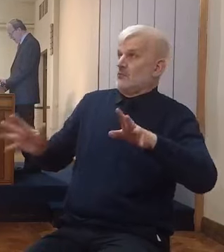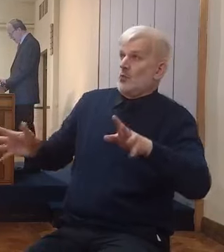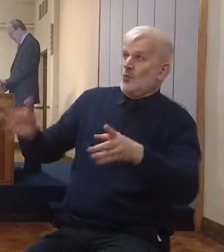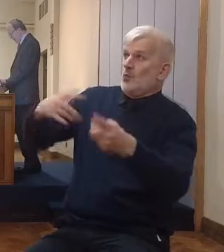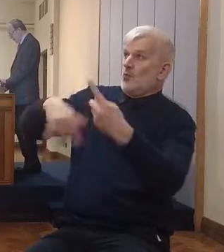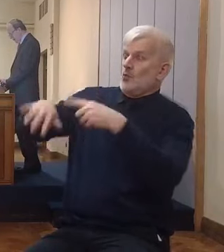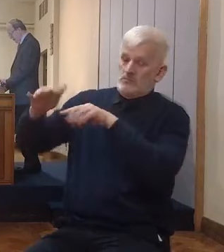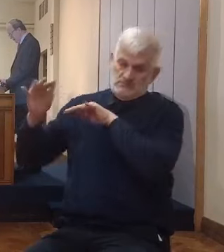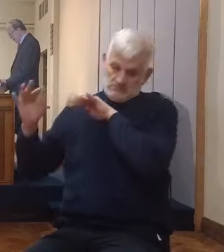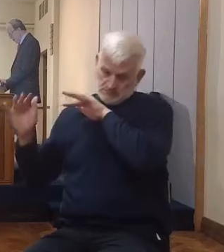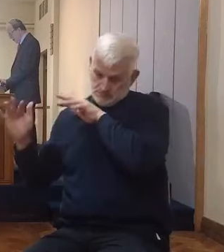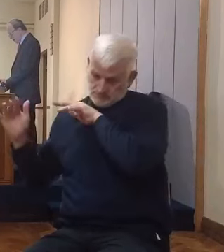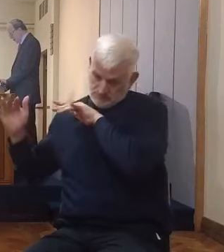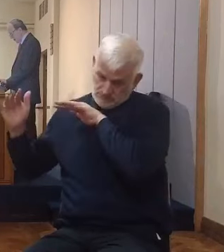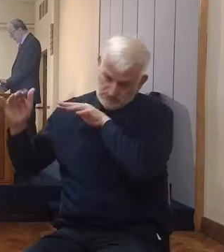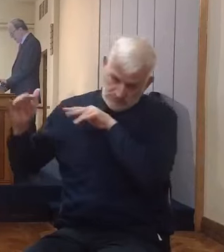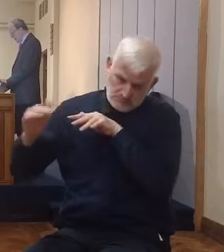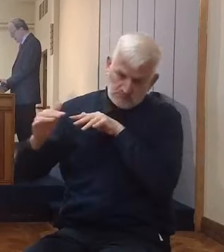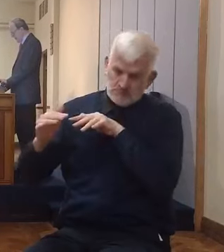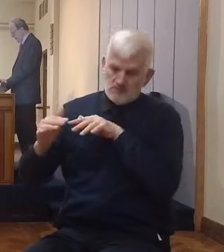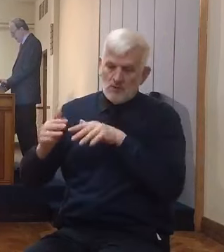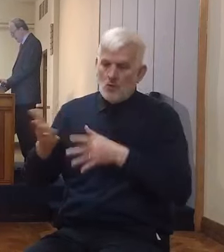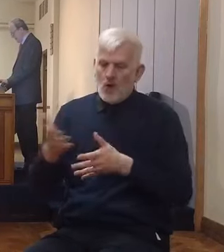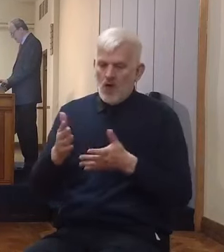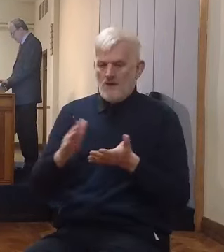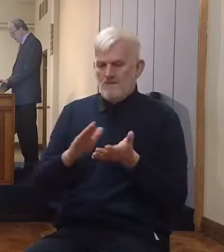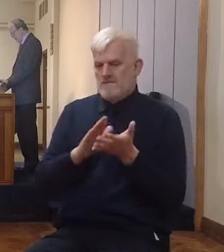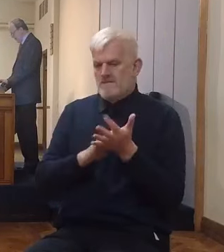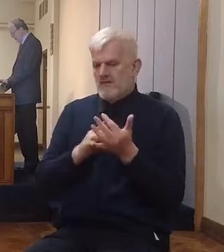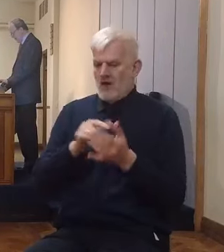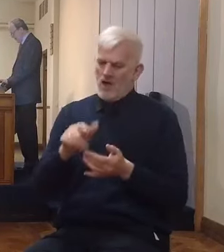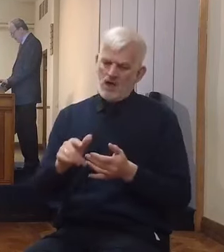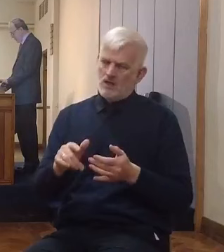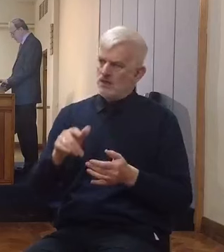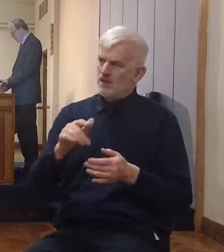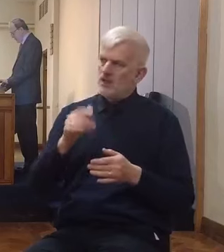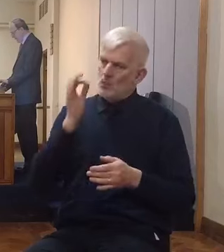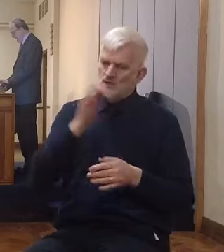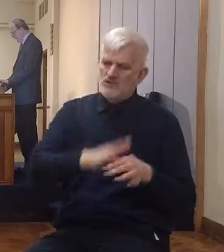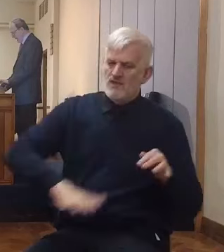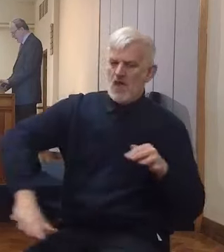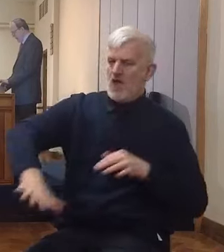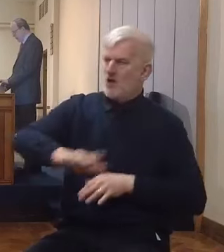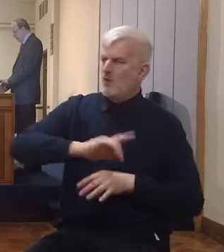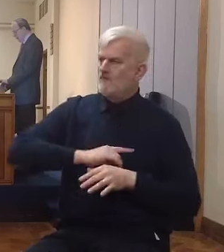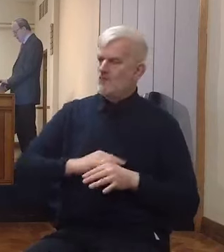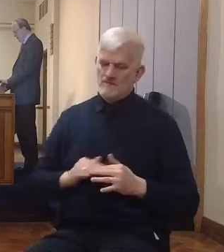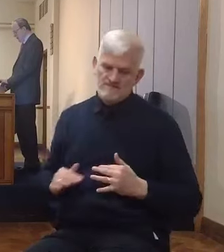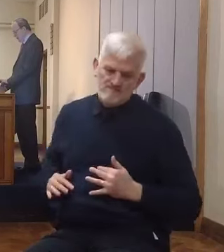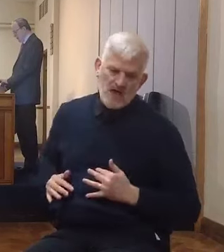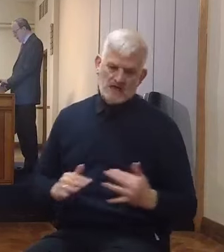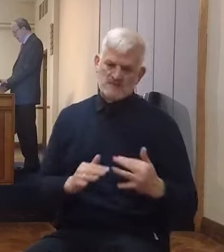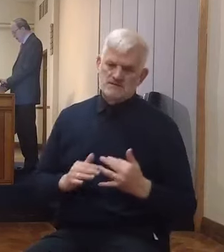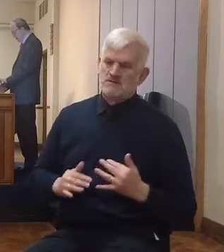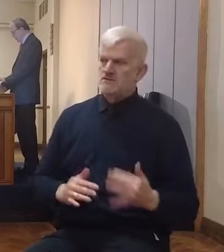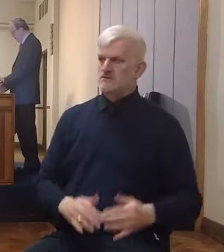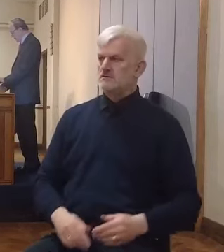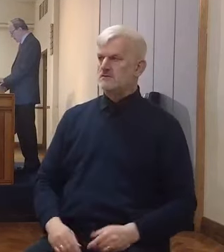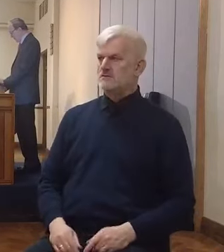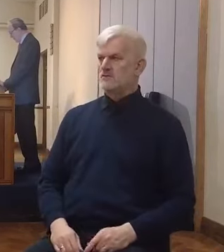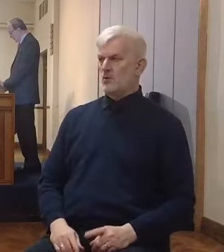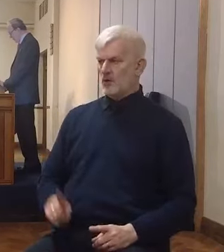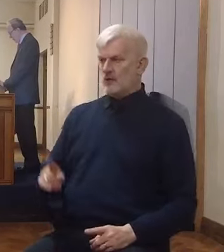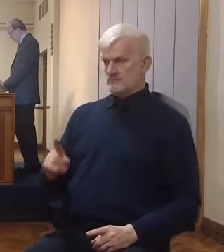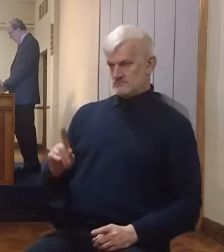they came and pitched together the waters of Merom to fight against the Lord. And the Lord said unto Joshua,